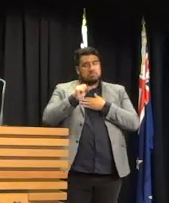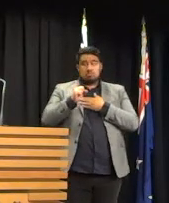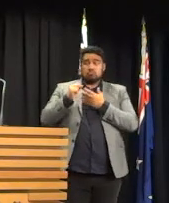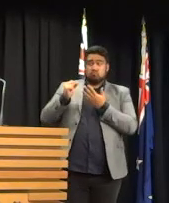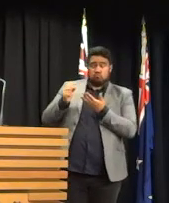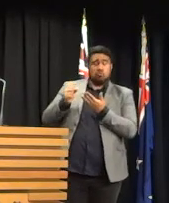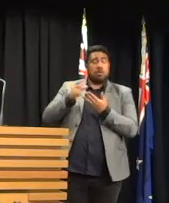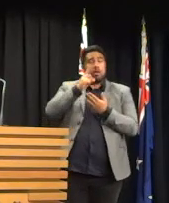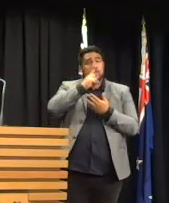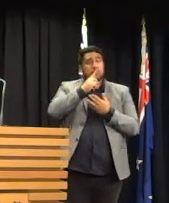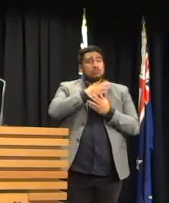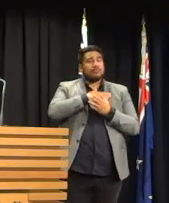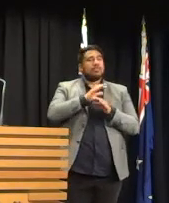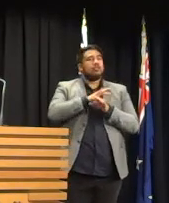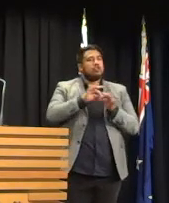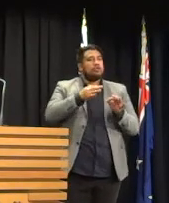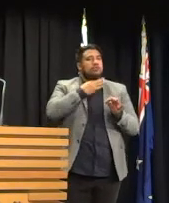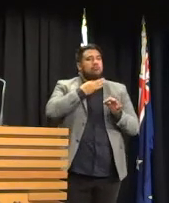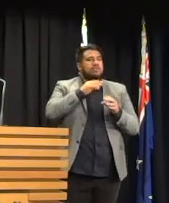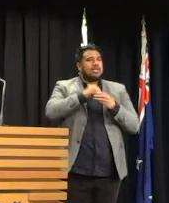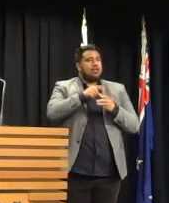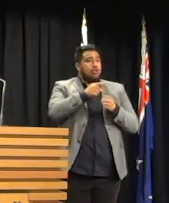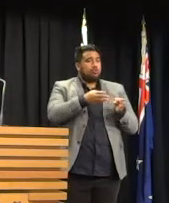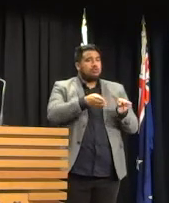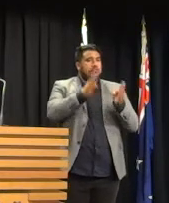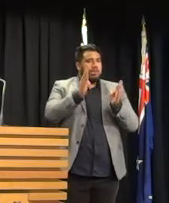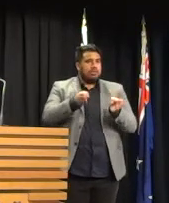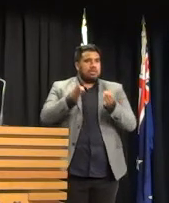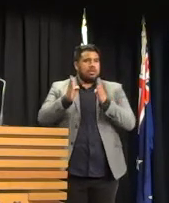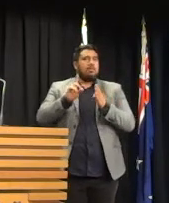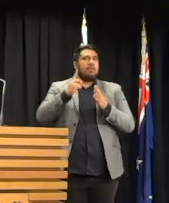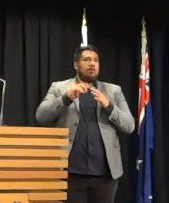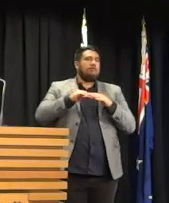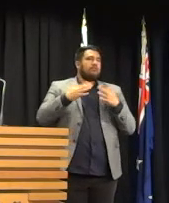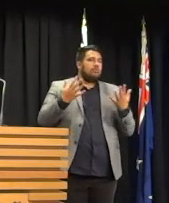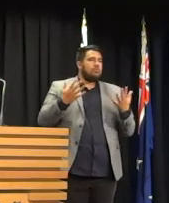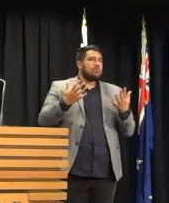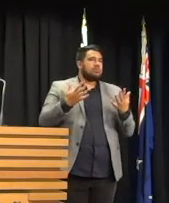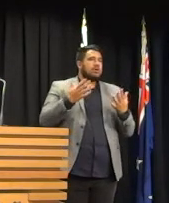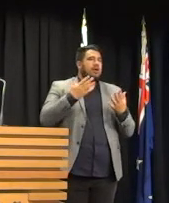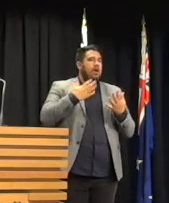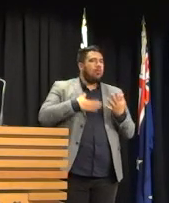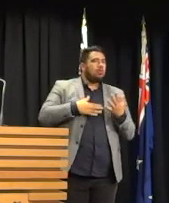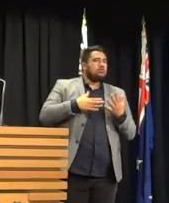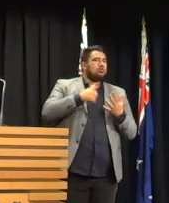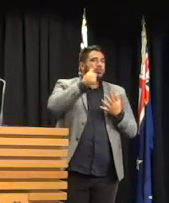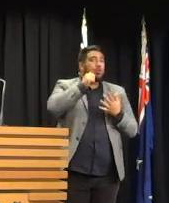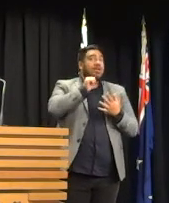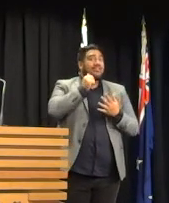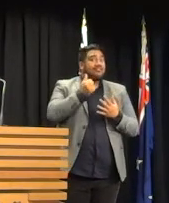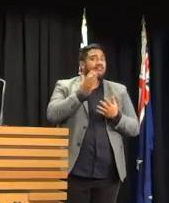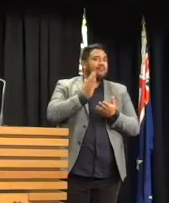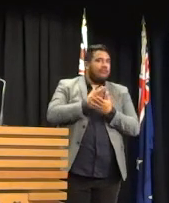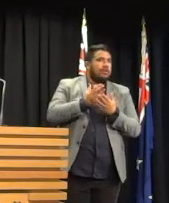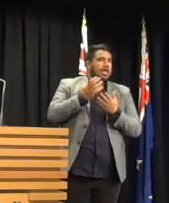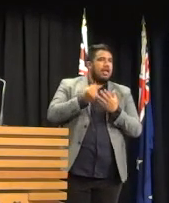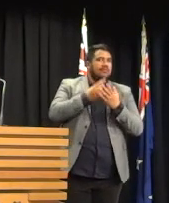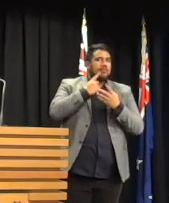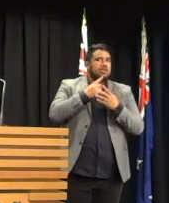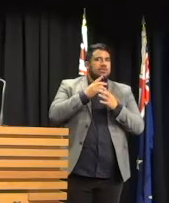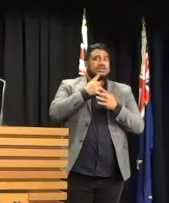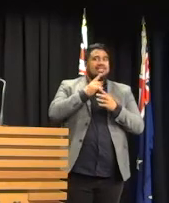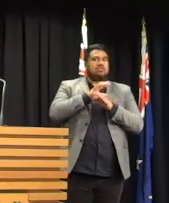safety has not been put at risk by those buildings, but that's something that, of course, I would be interested in any report that suggests otherwise. Do you think maybe